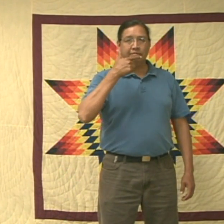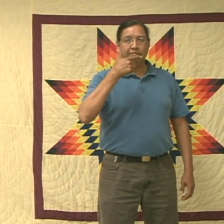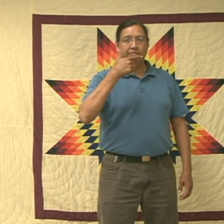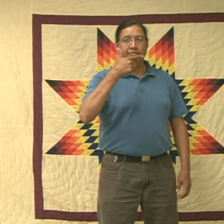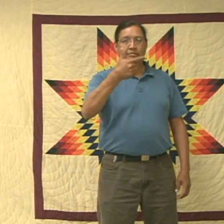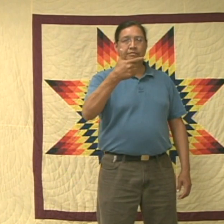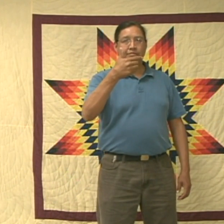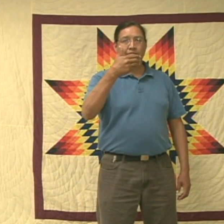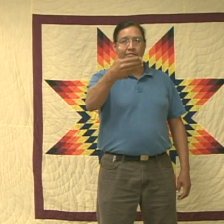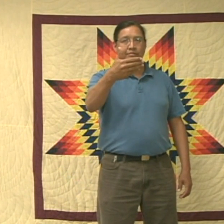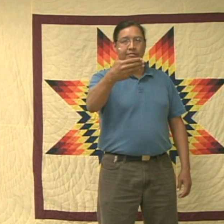Don't know.